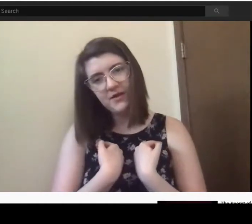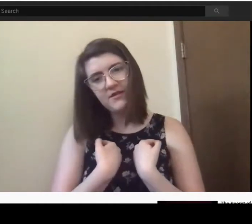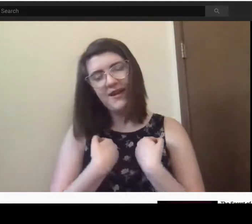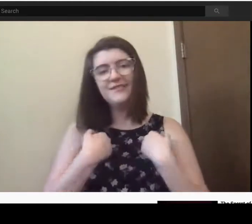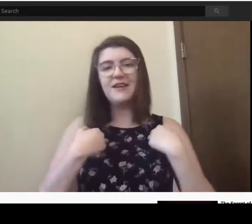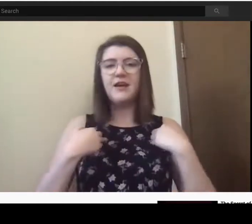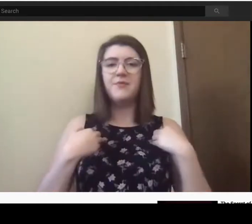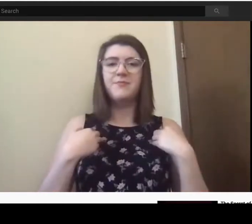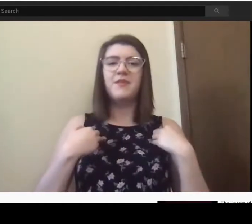Last time.